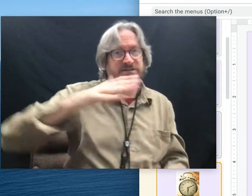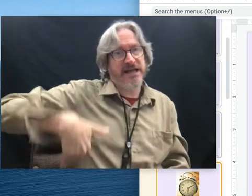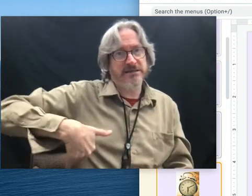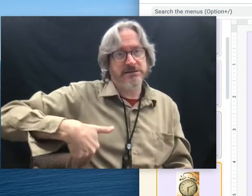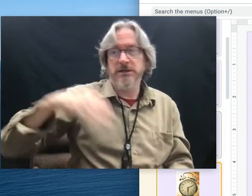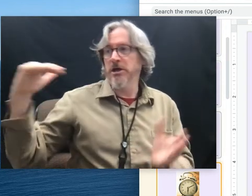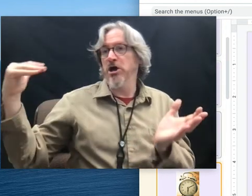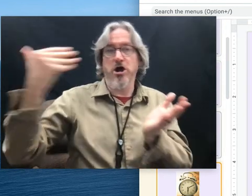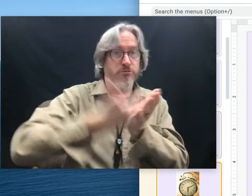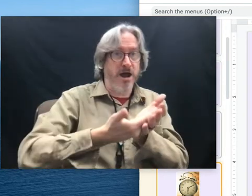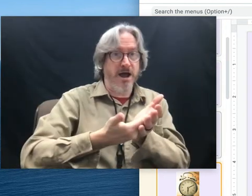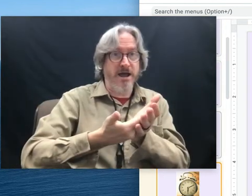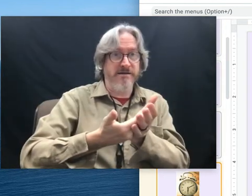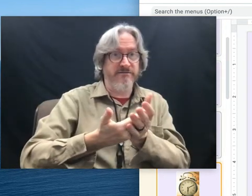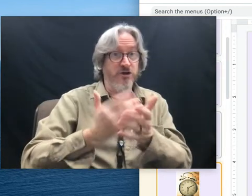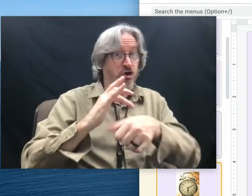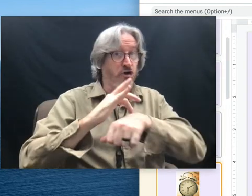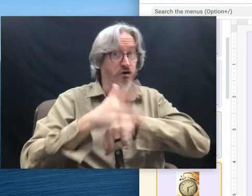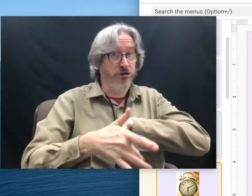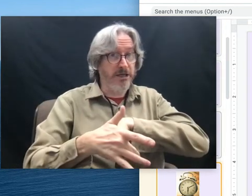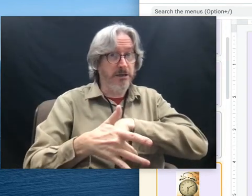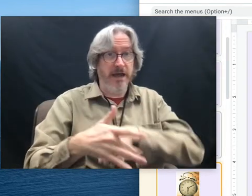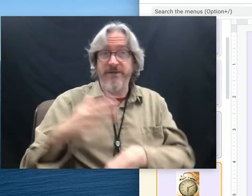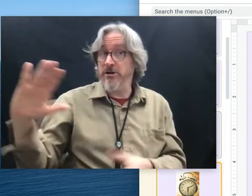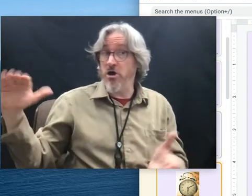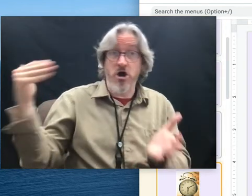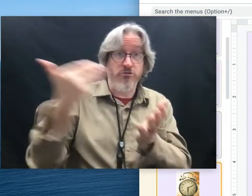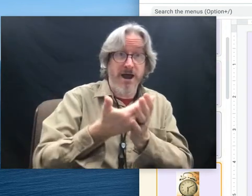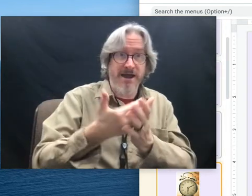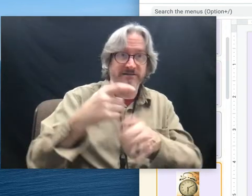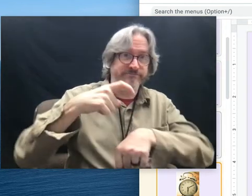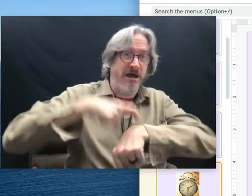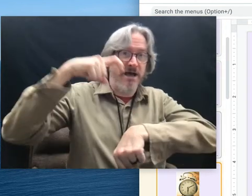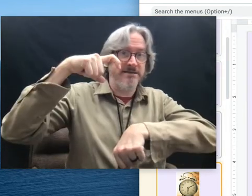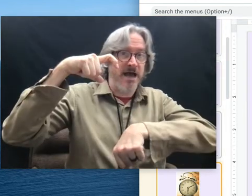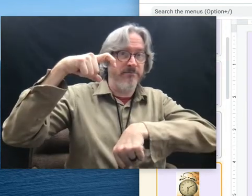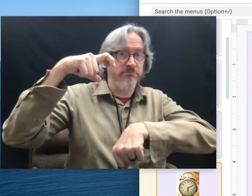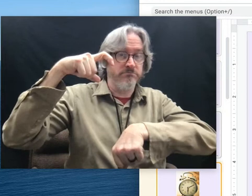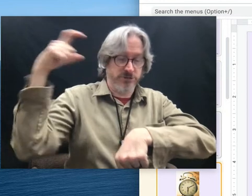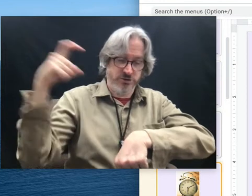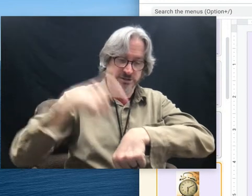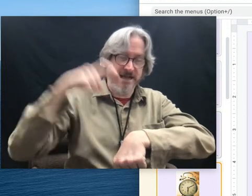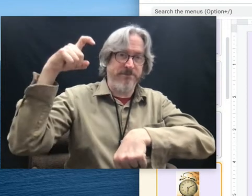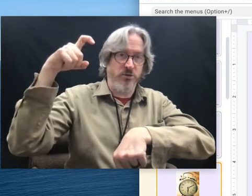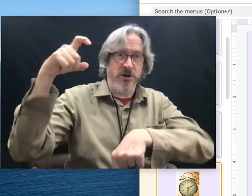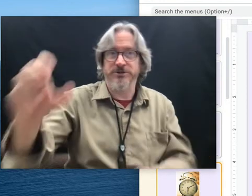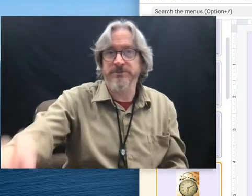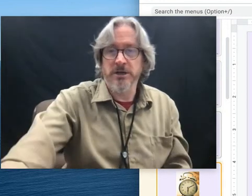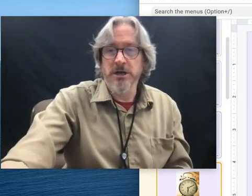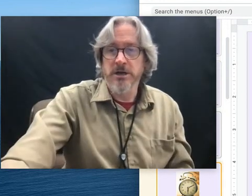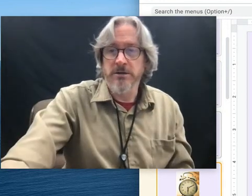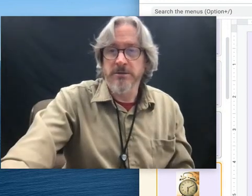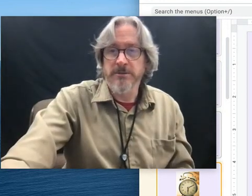Arrive late, arrive early, and then arrive on time. So just tap your